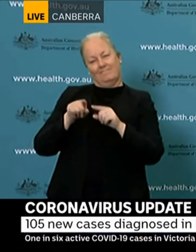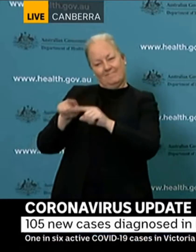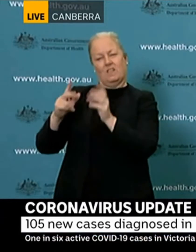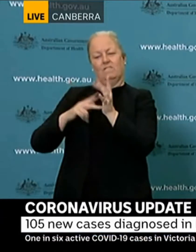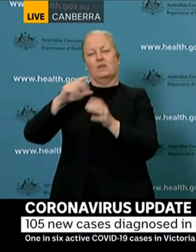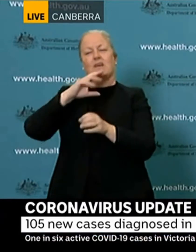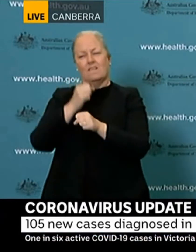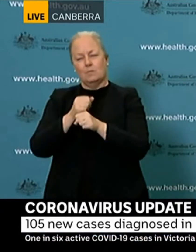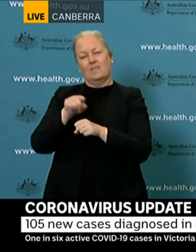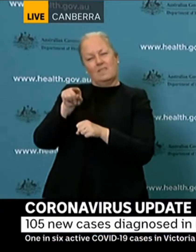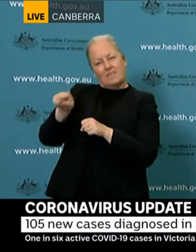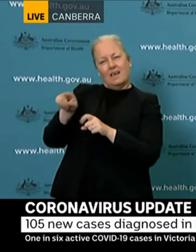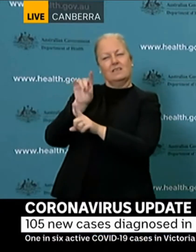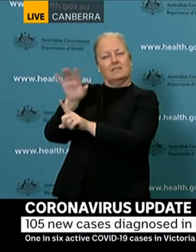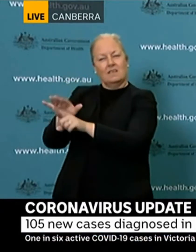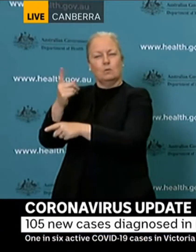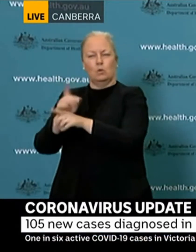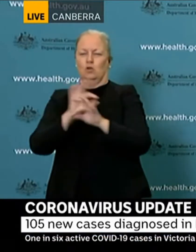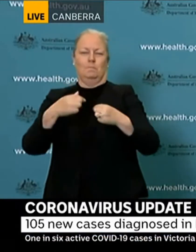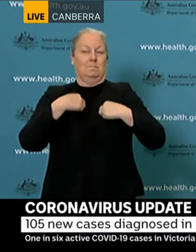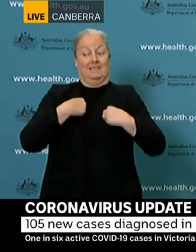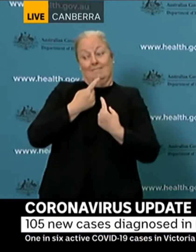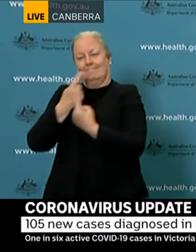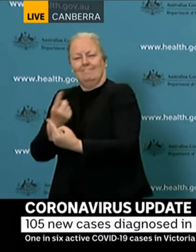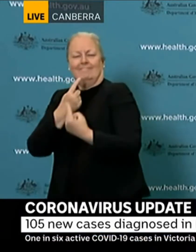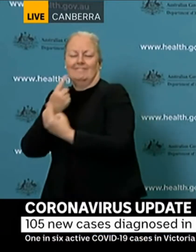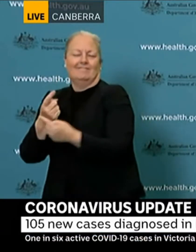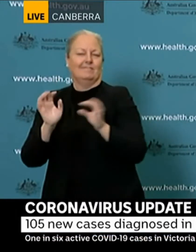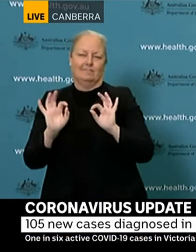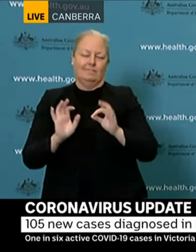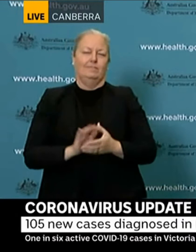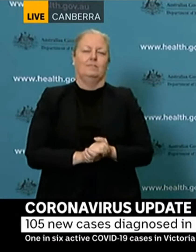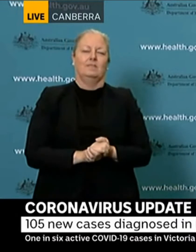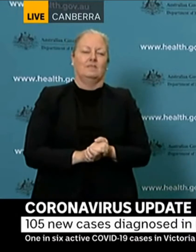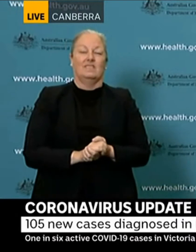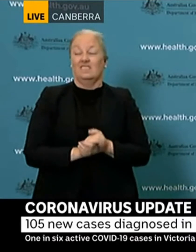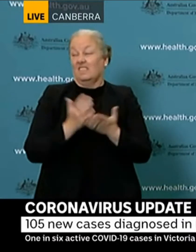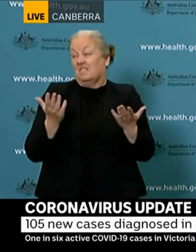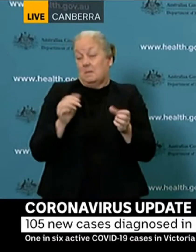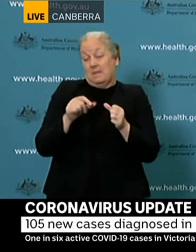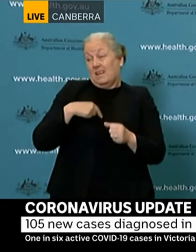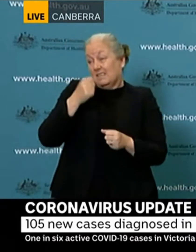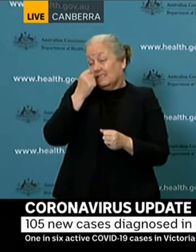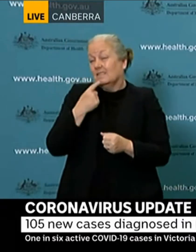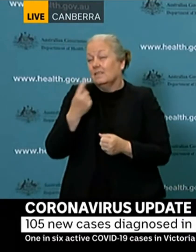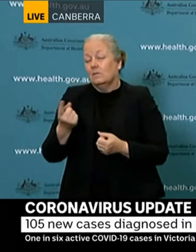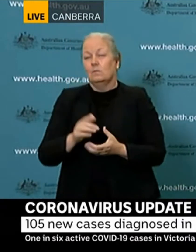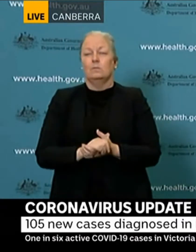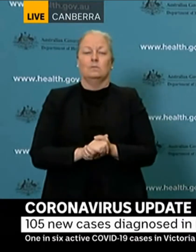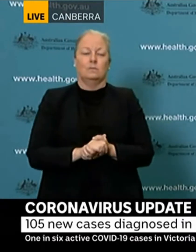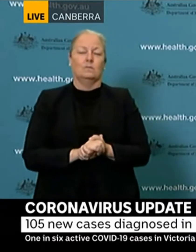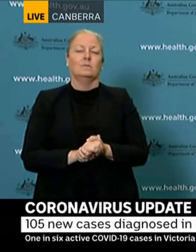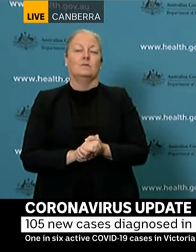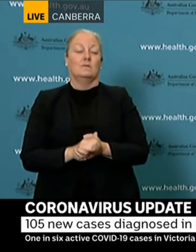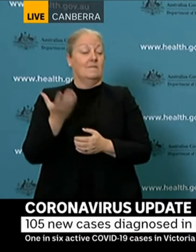for the Victorian government, not for me or anyone else. So, but it's the best advice, as we've done in the beginning.